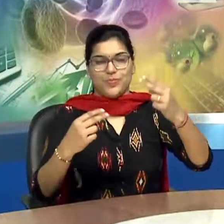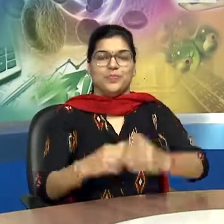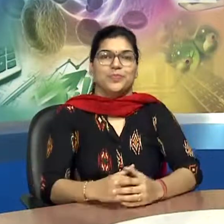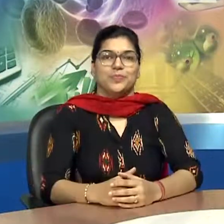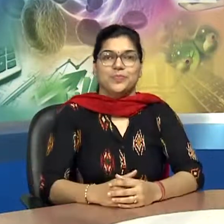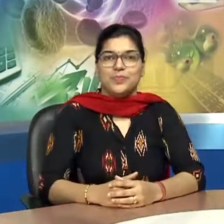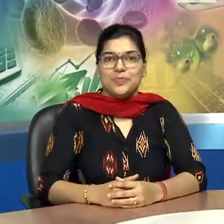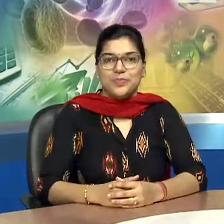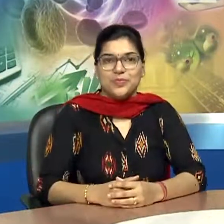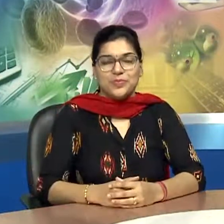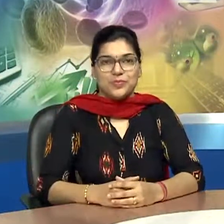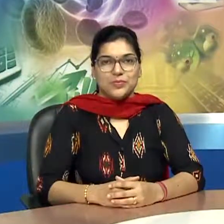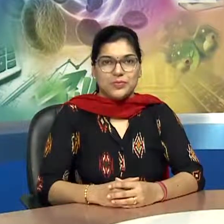reading this passage now.